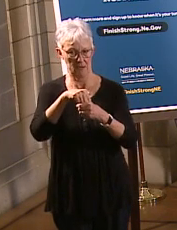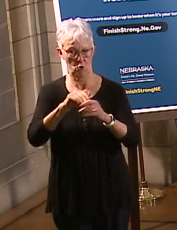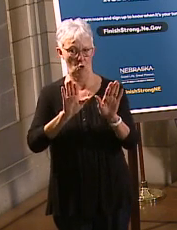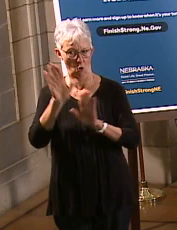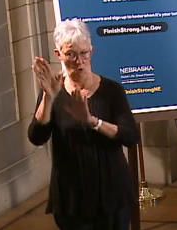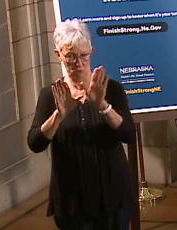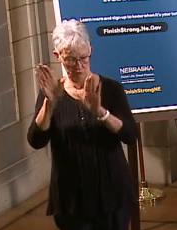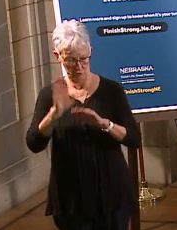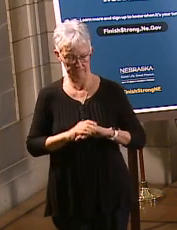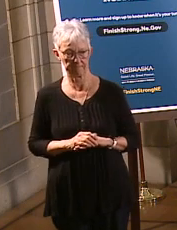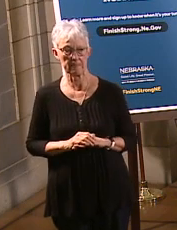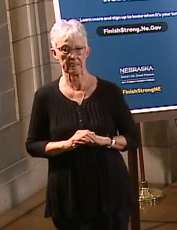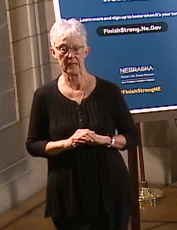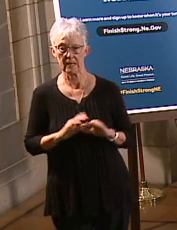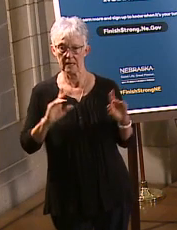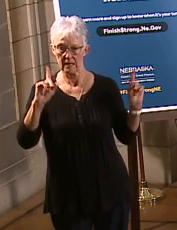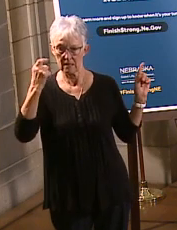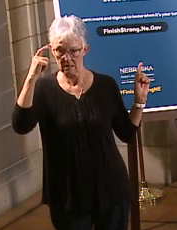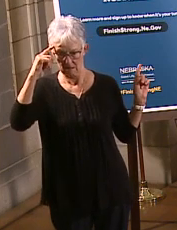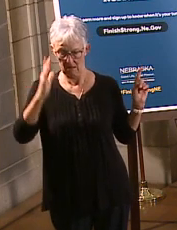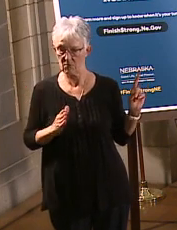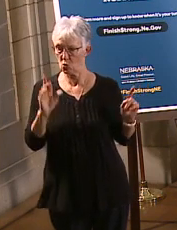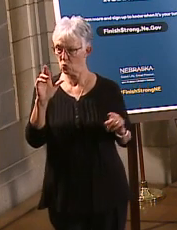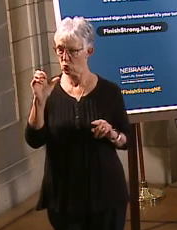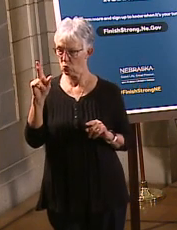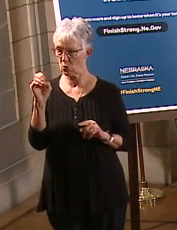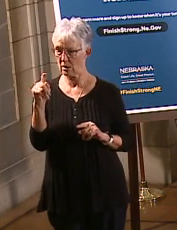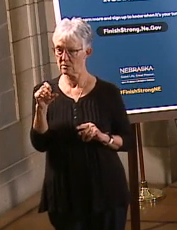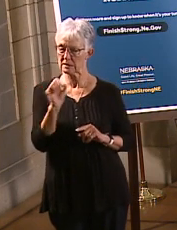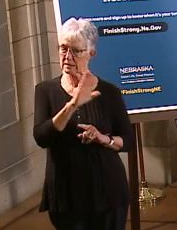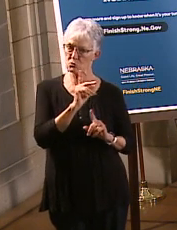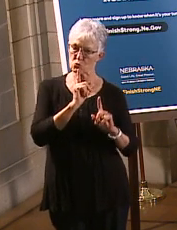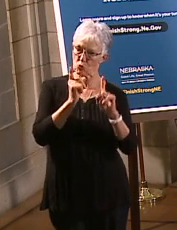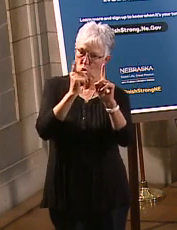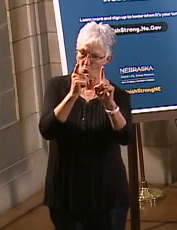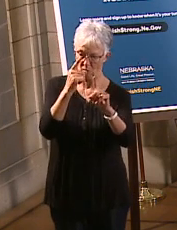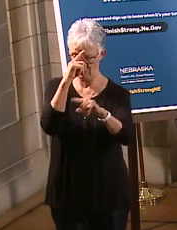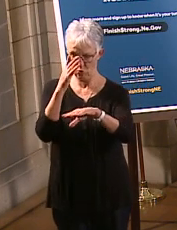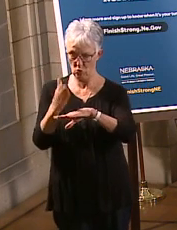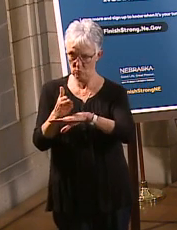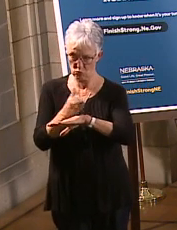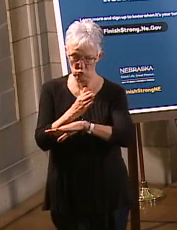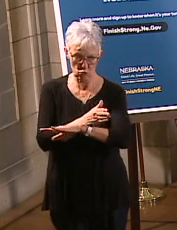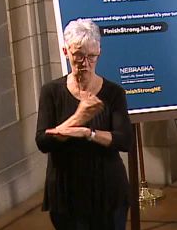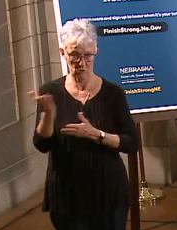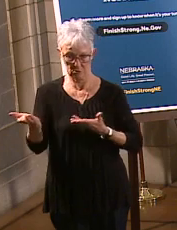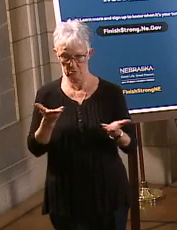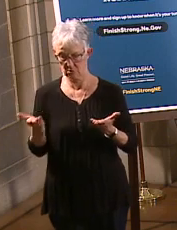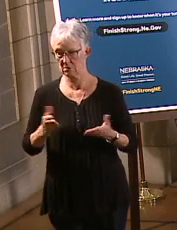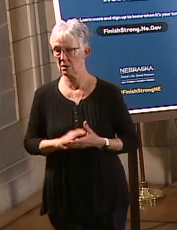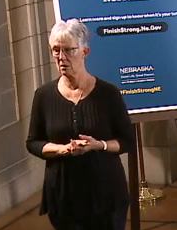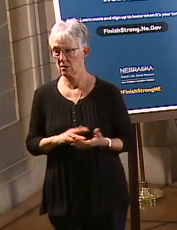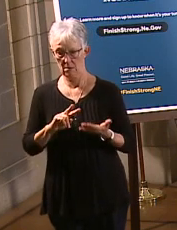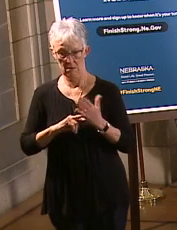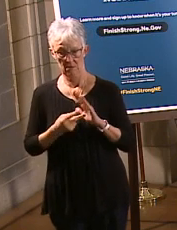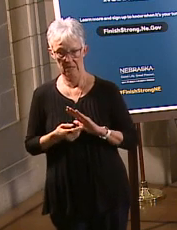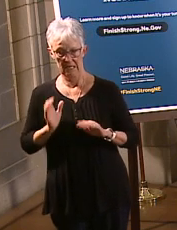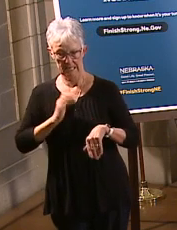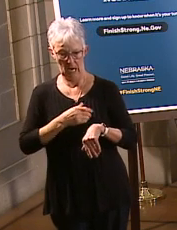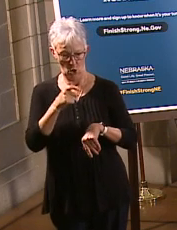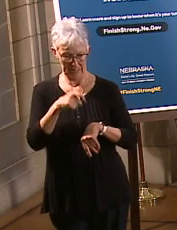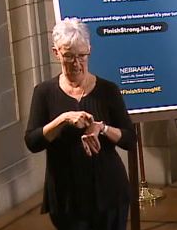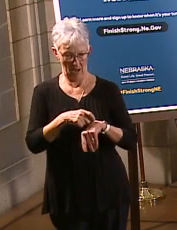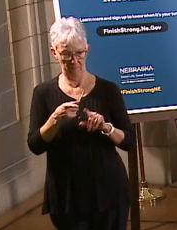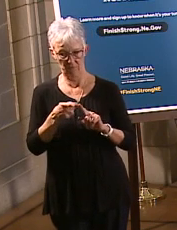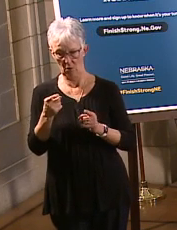initiative for excellence, this new program has allowed us to reduce our title turn time from 3